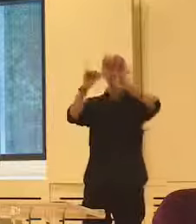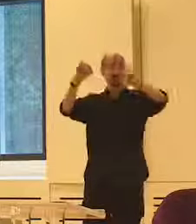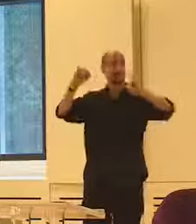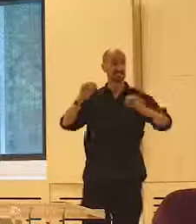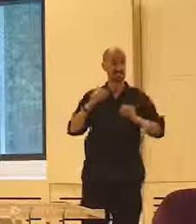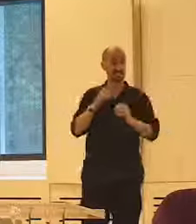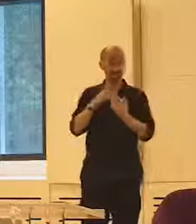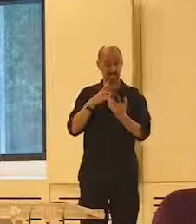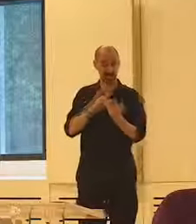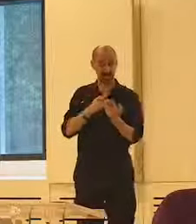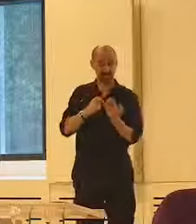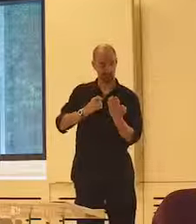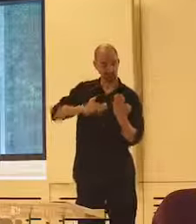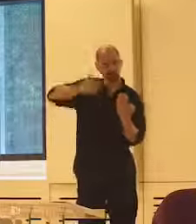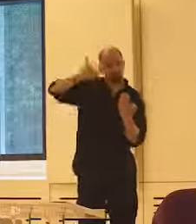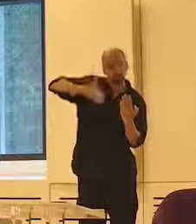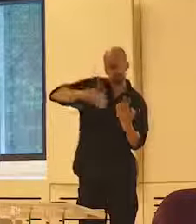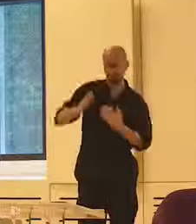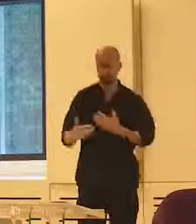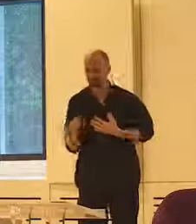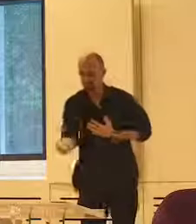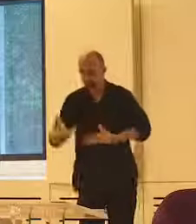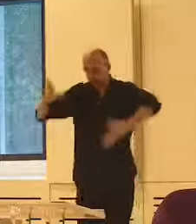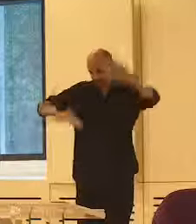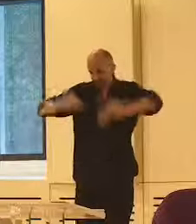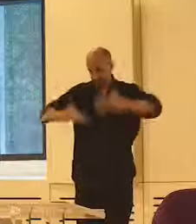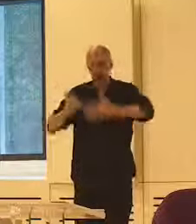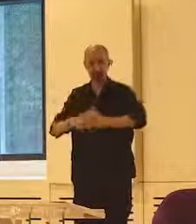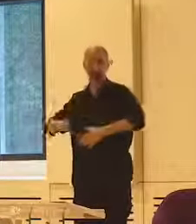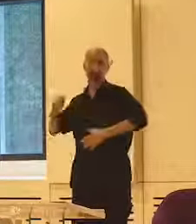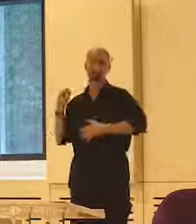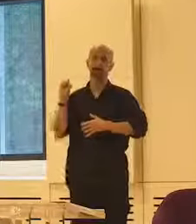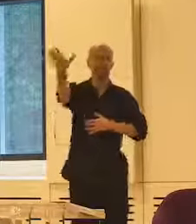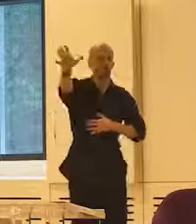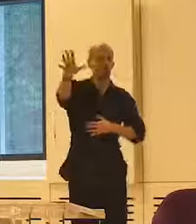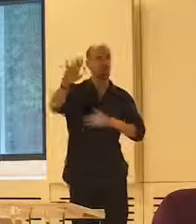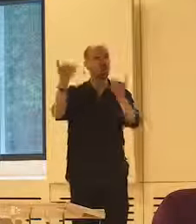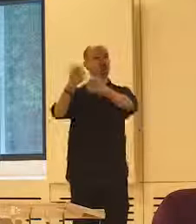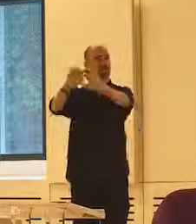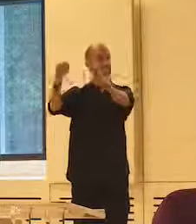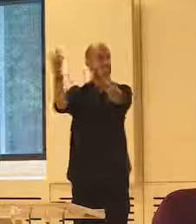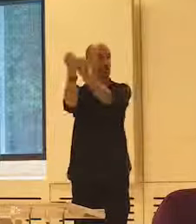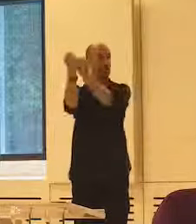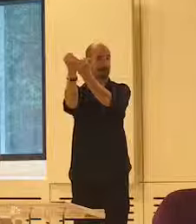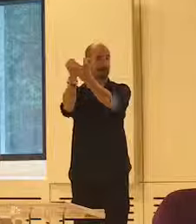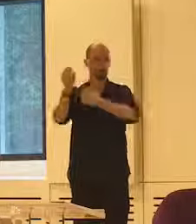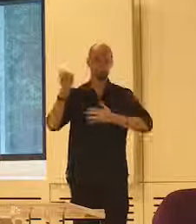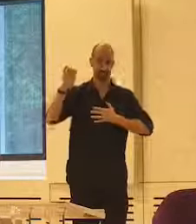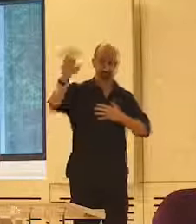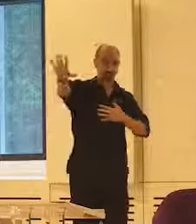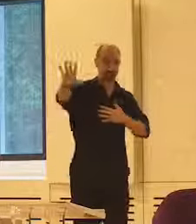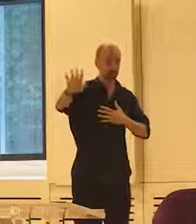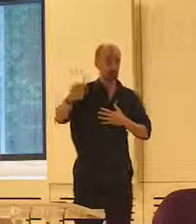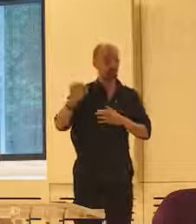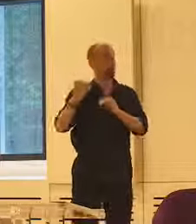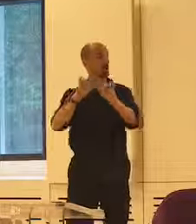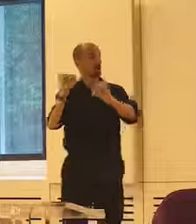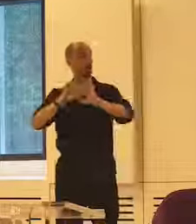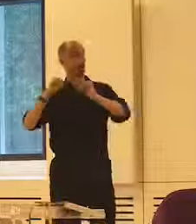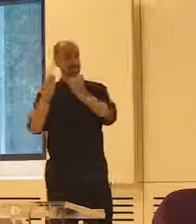And it means that when a deaf person is in crisis, he can just sign away and post it to the crisis team,